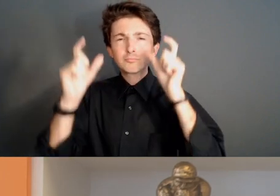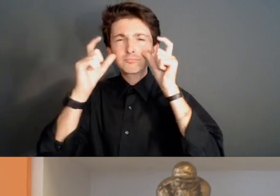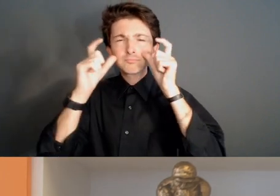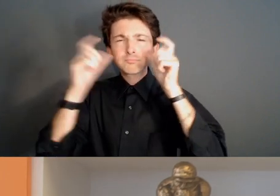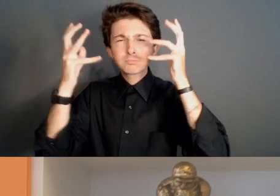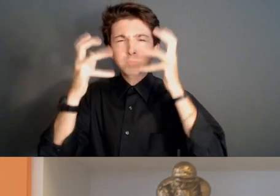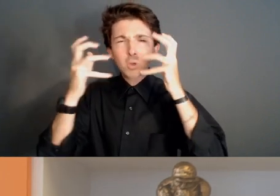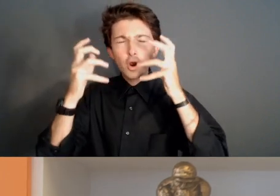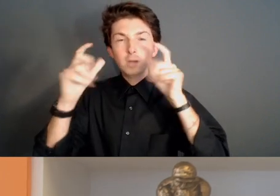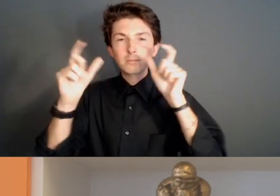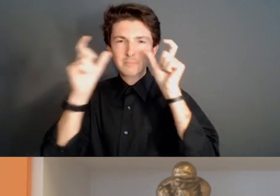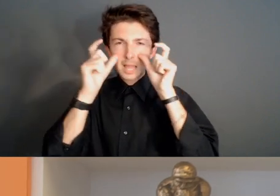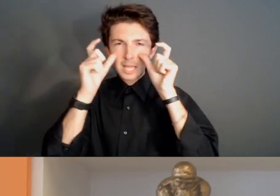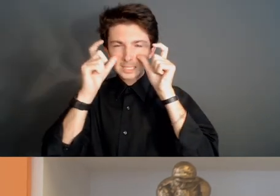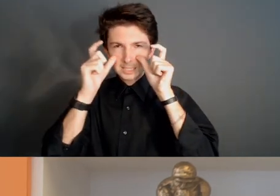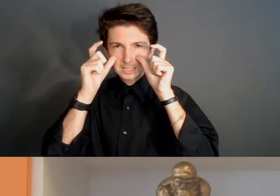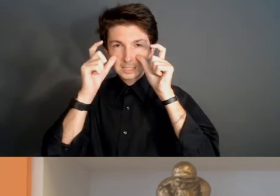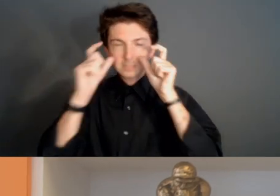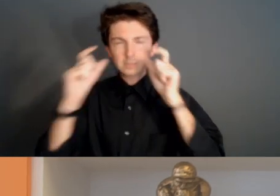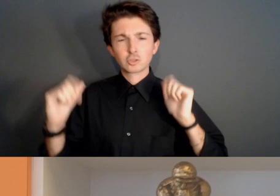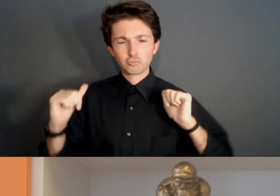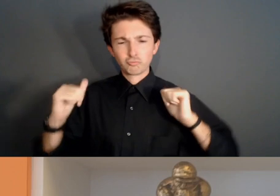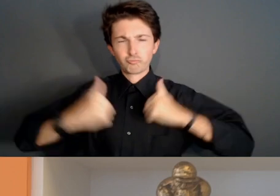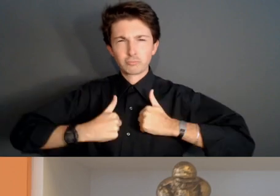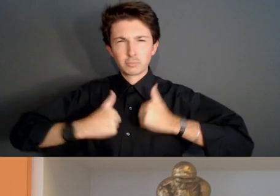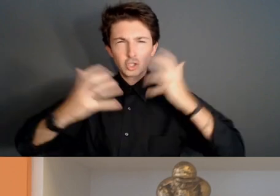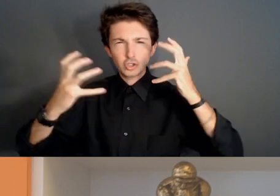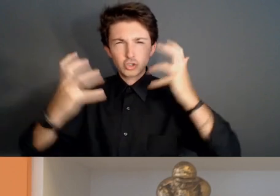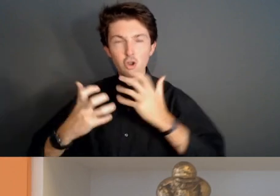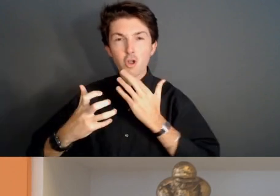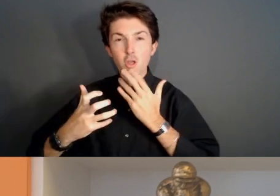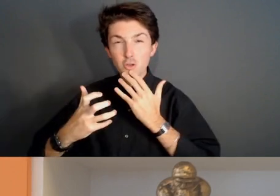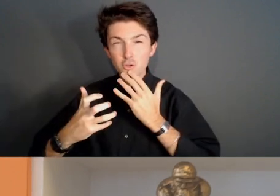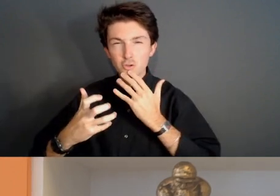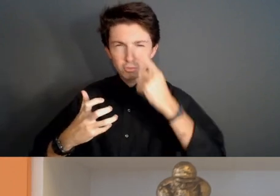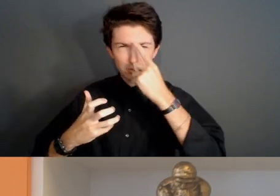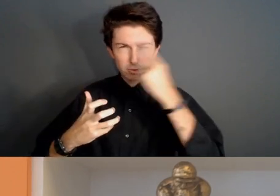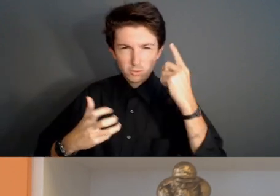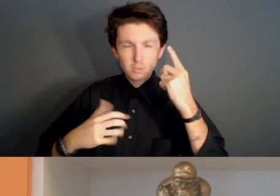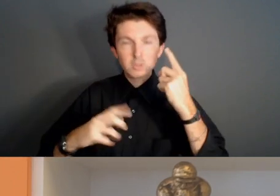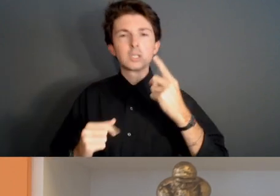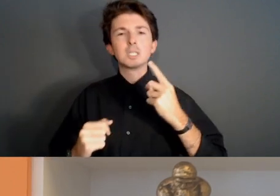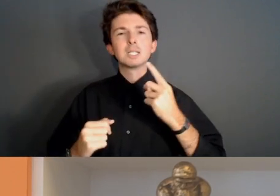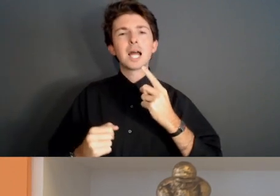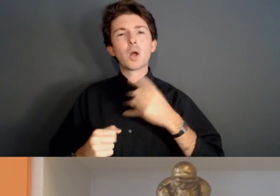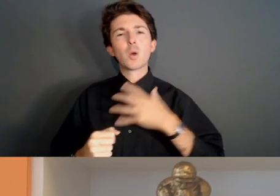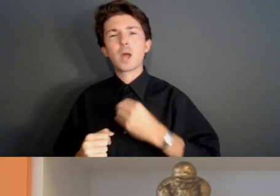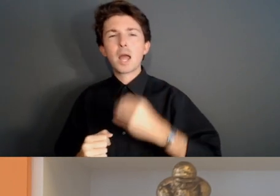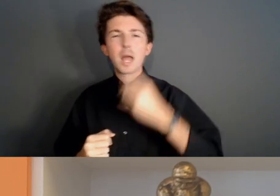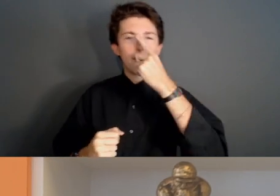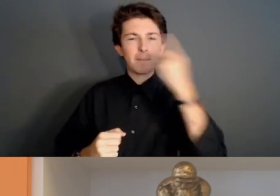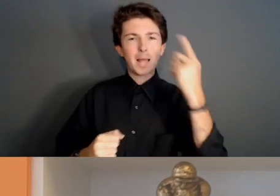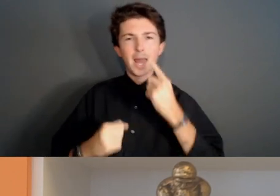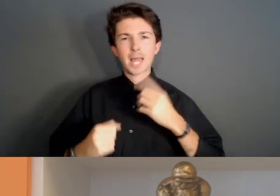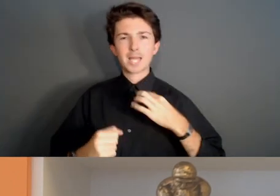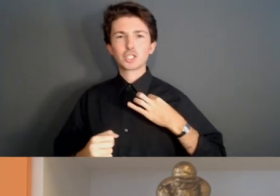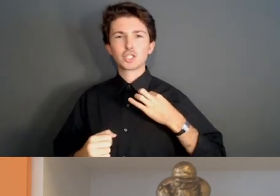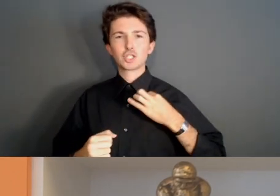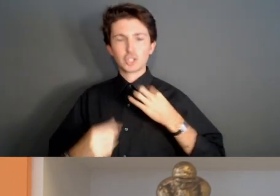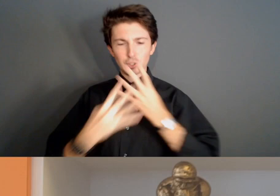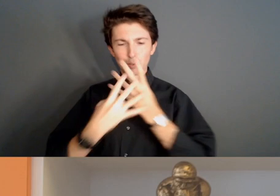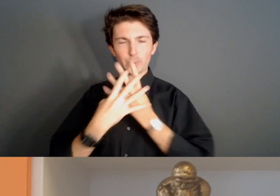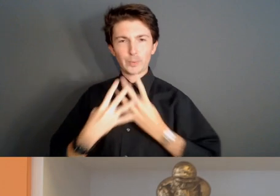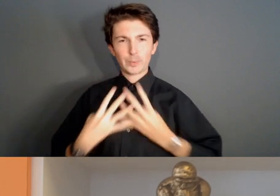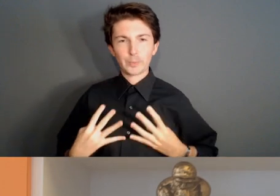wearing dark-rimmed plastic glasses, a dark suit jacket over a white and black checkered shirt, and in the background behind me there